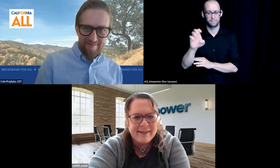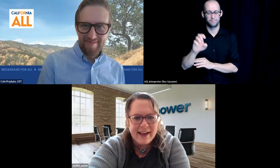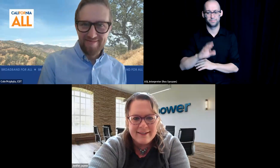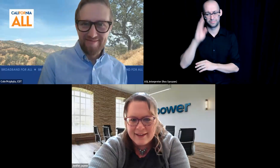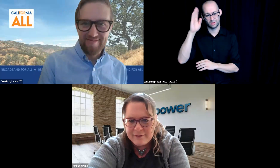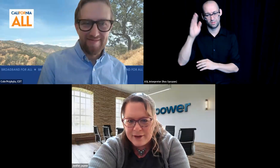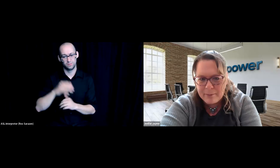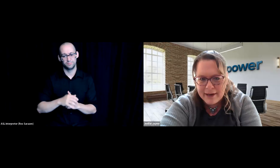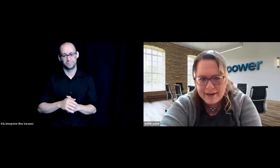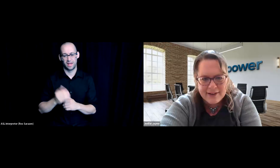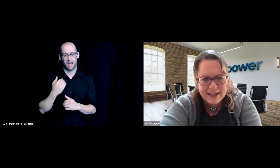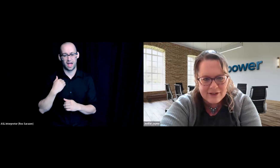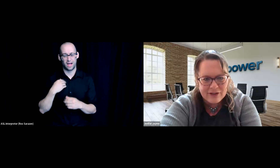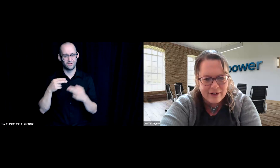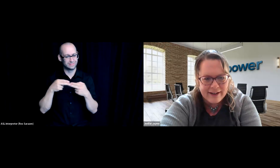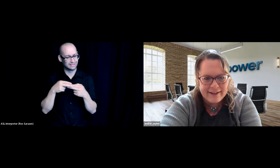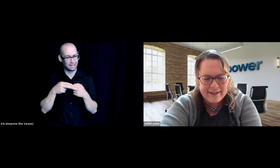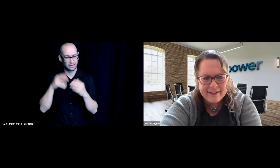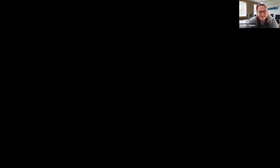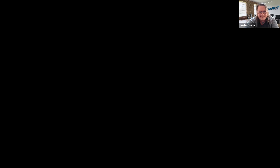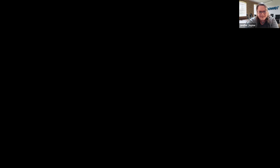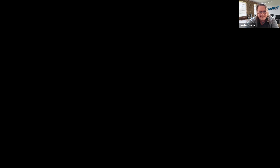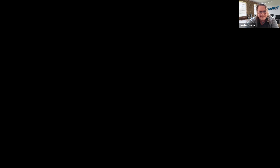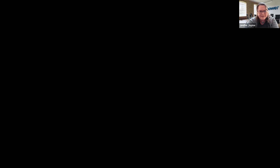a slide deck if you don't mind if I share it.